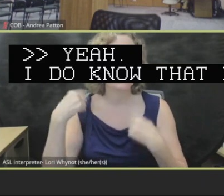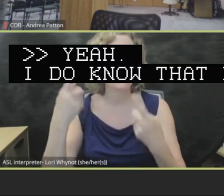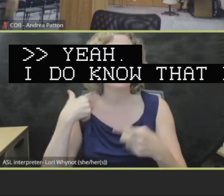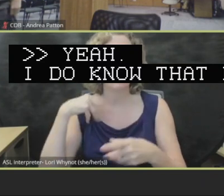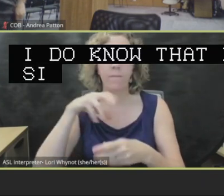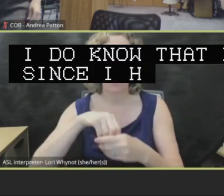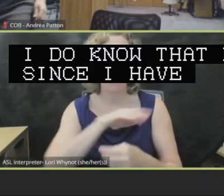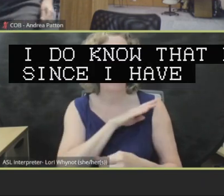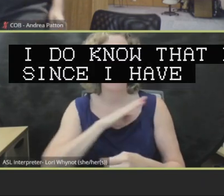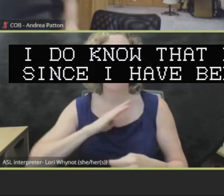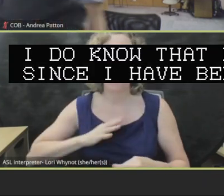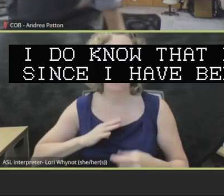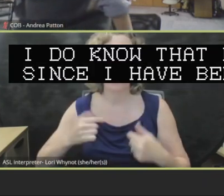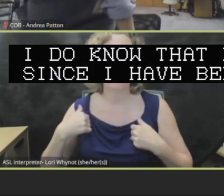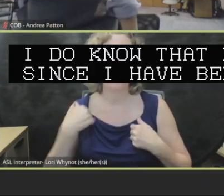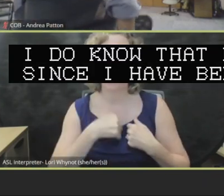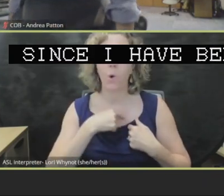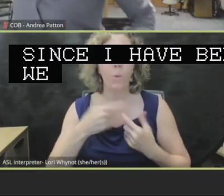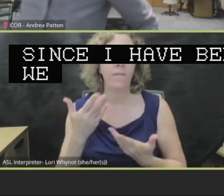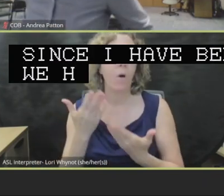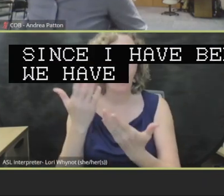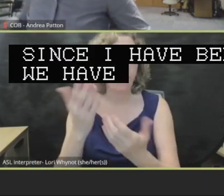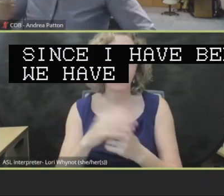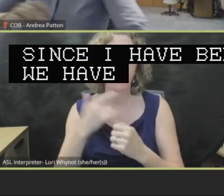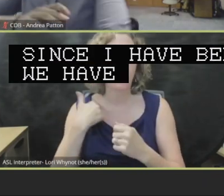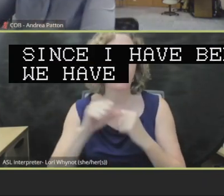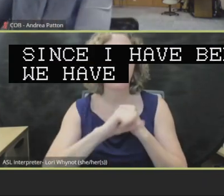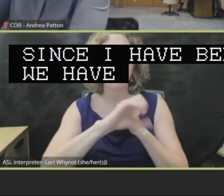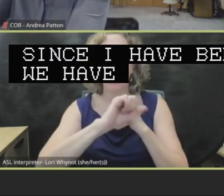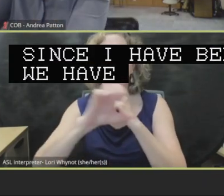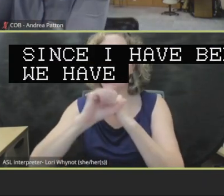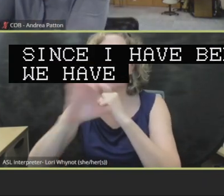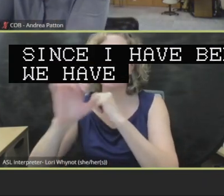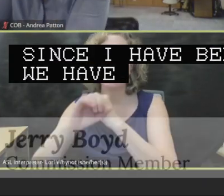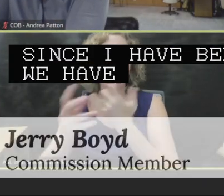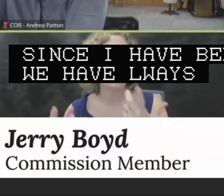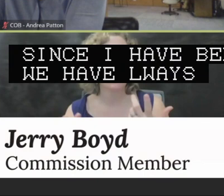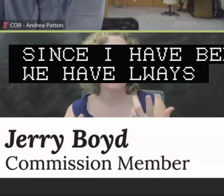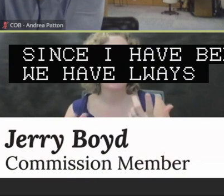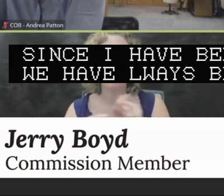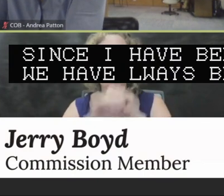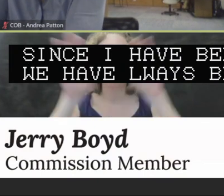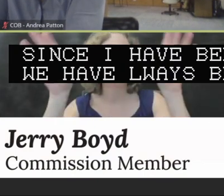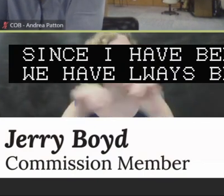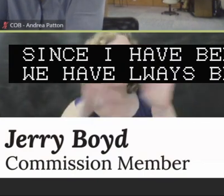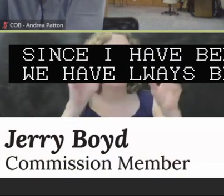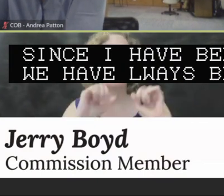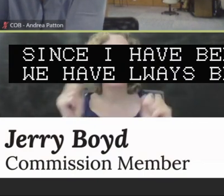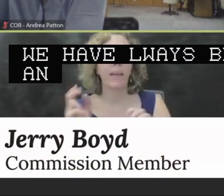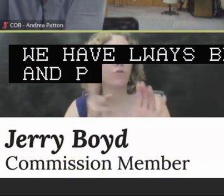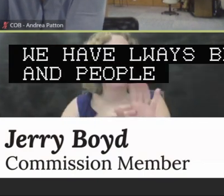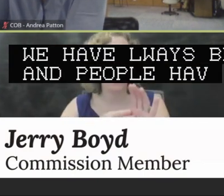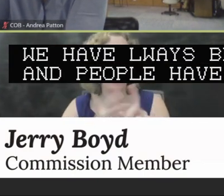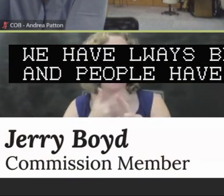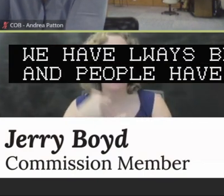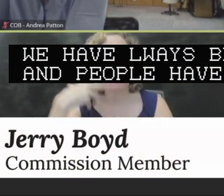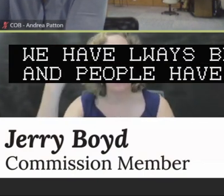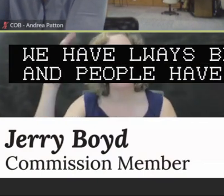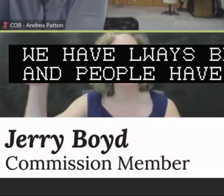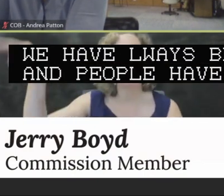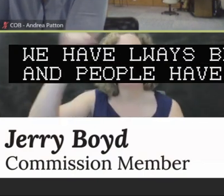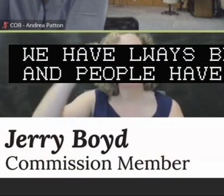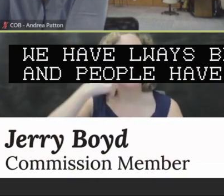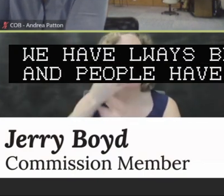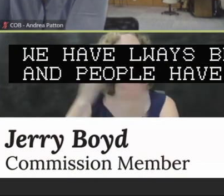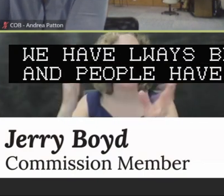offered, you know, we've always broadcast them, and people have always been able, people of the public